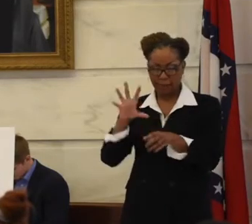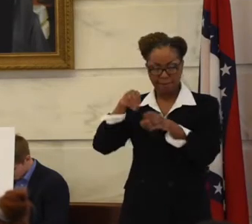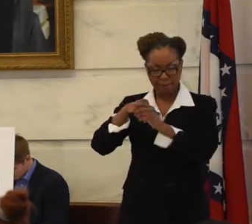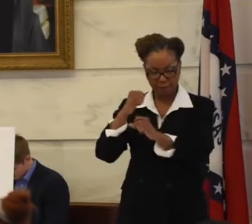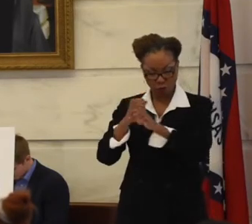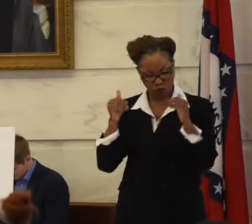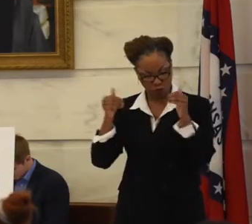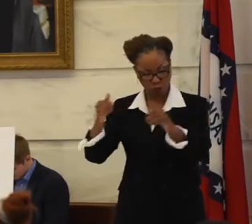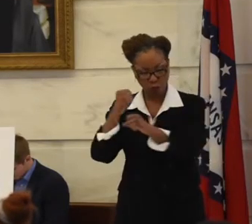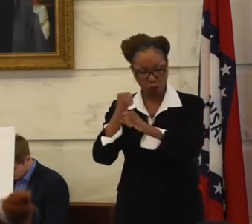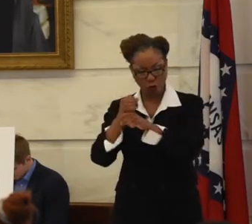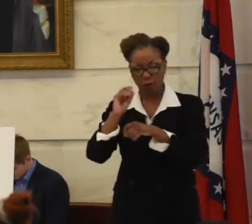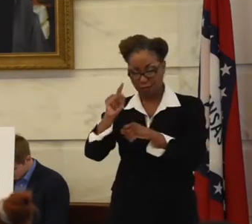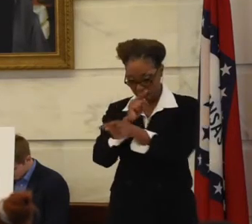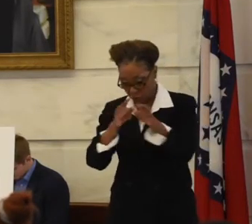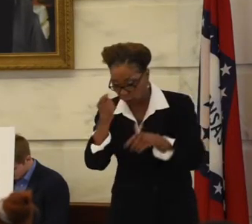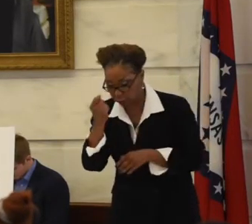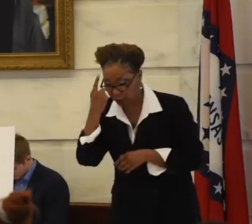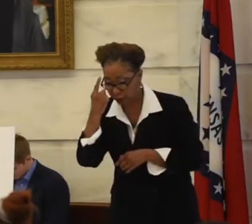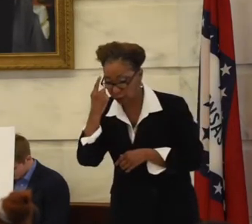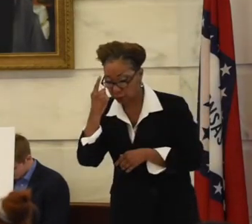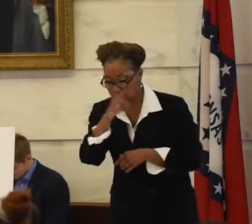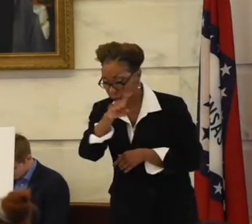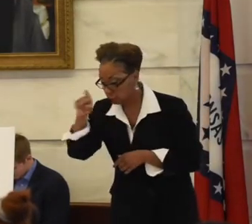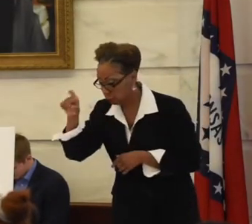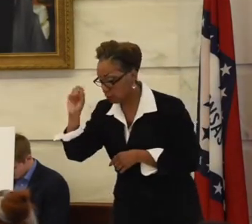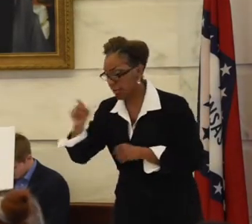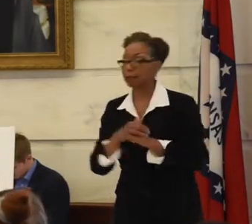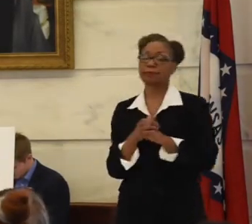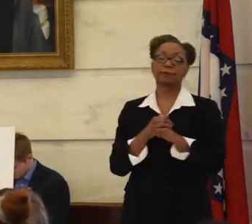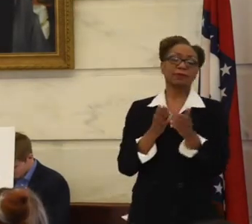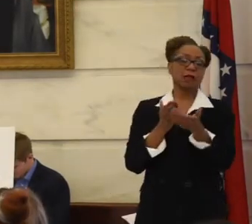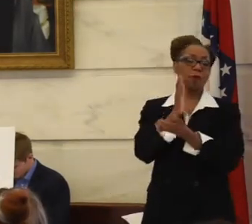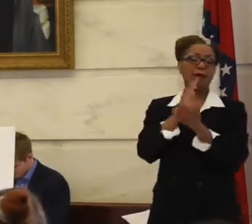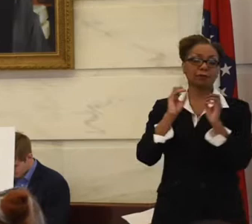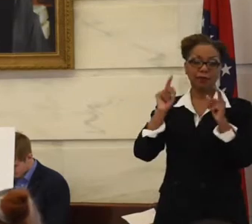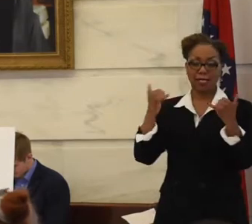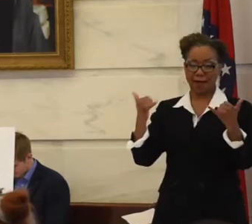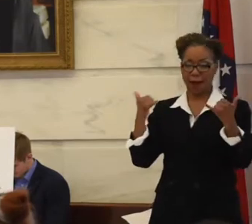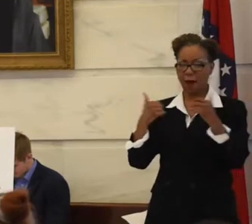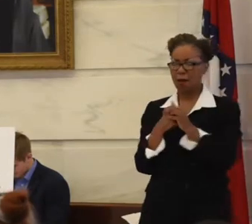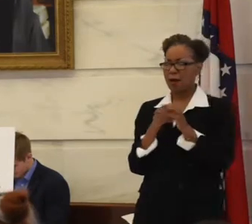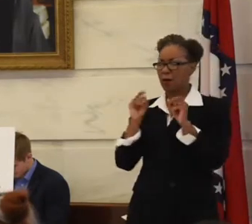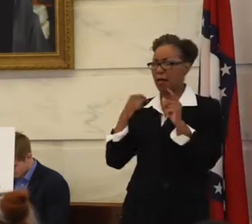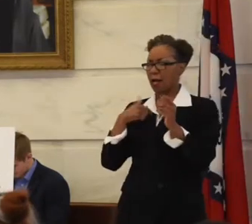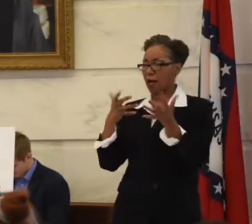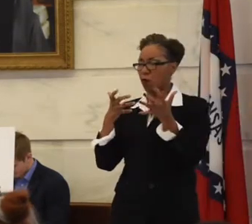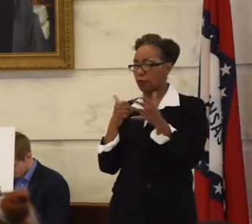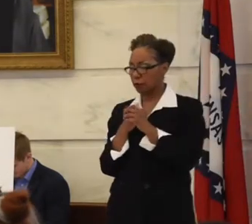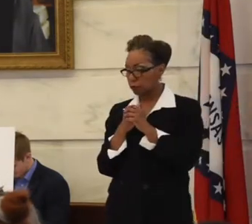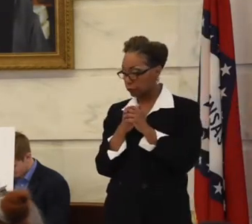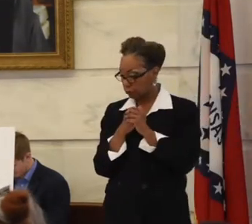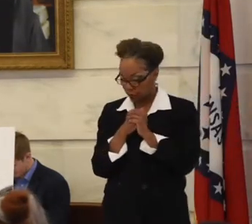work. You guys understand? All right, with that, I want to,